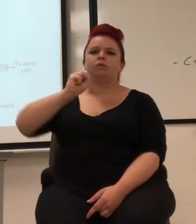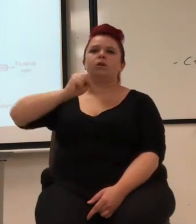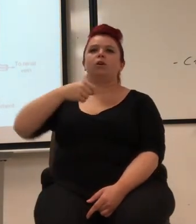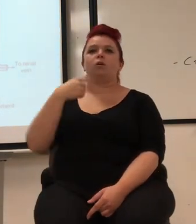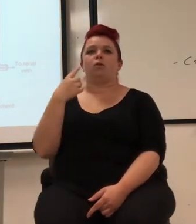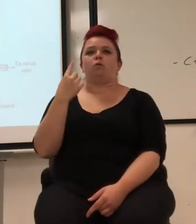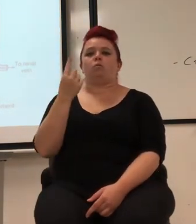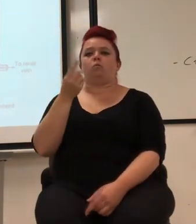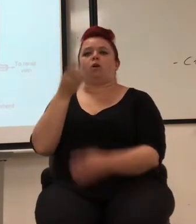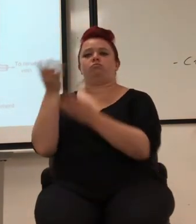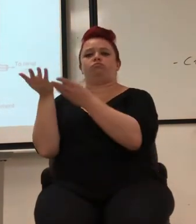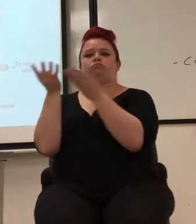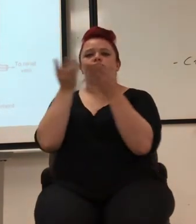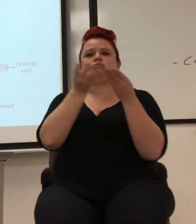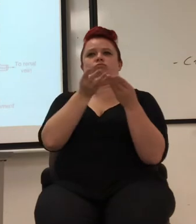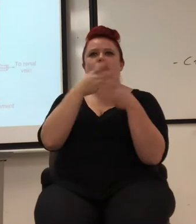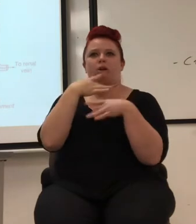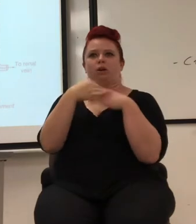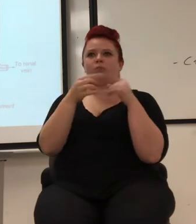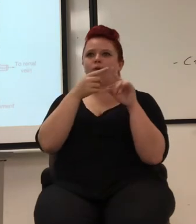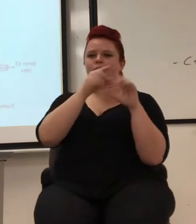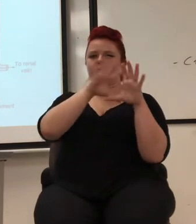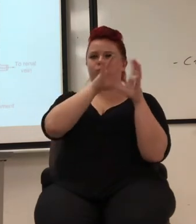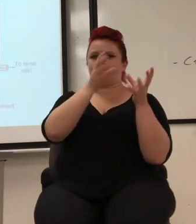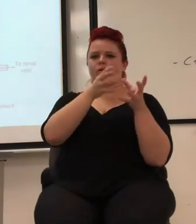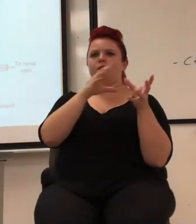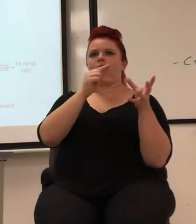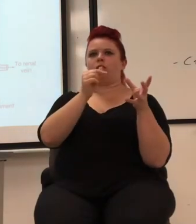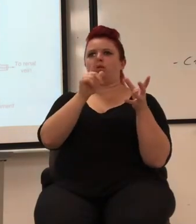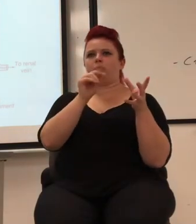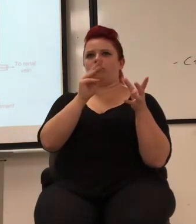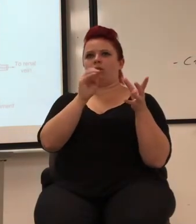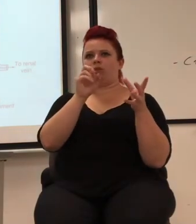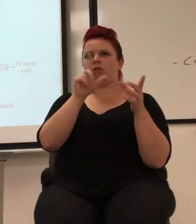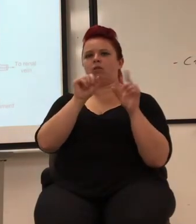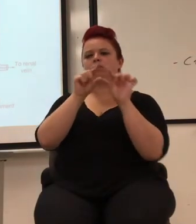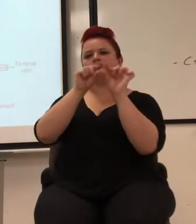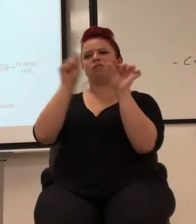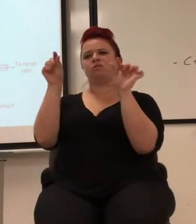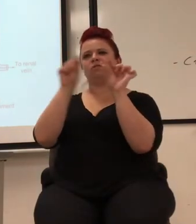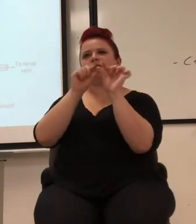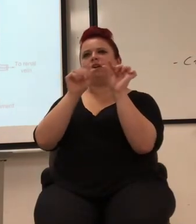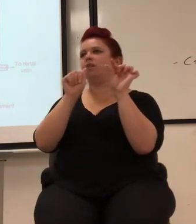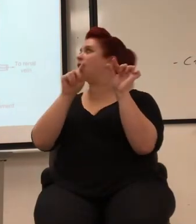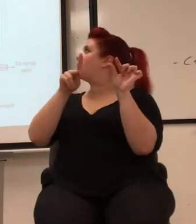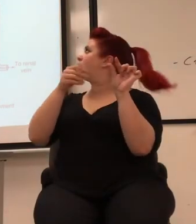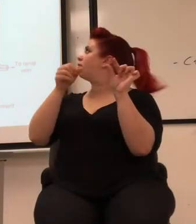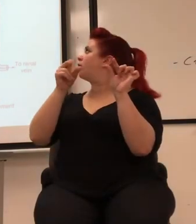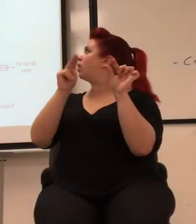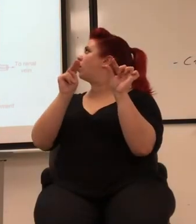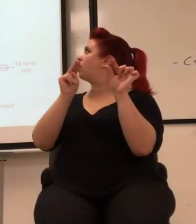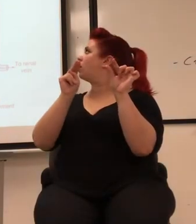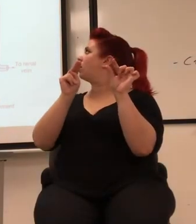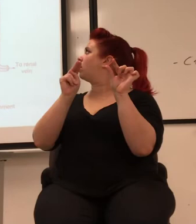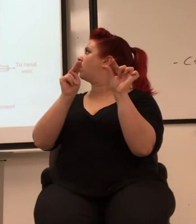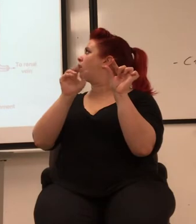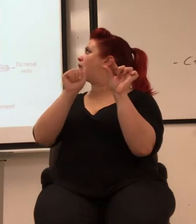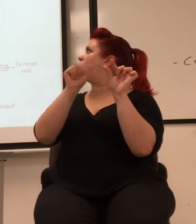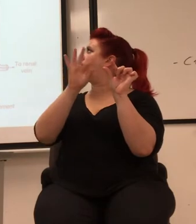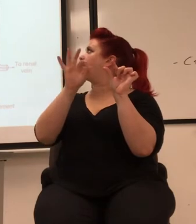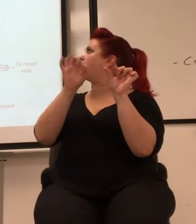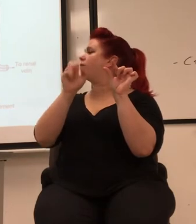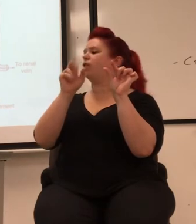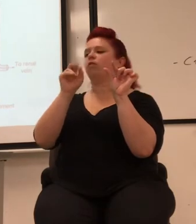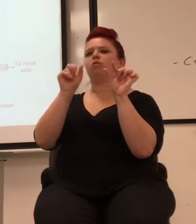One is delivering blood to the glomerulus. That would be the afferent arteriole. Blood coming in, filter stuff out. Whatever doesn't